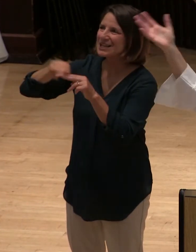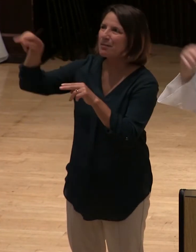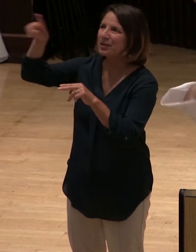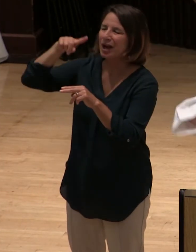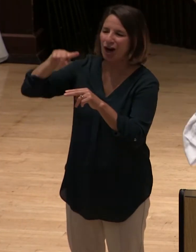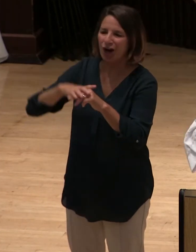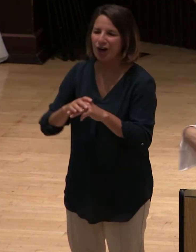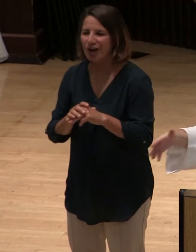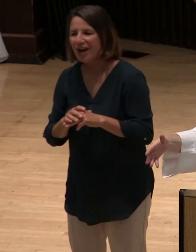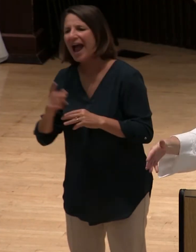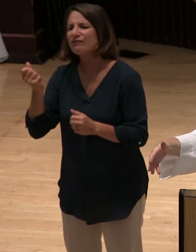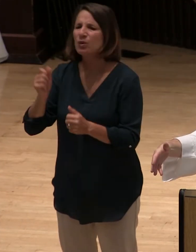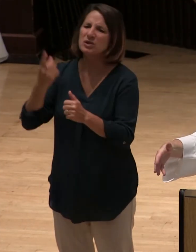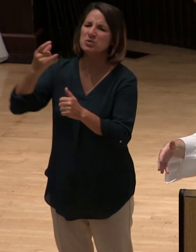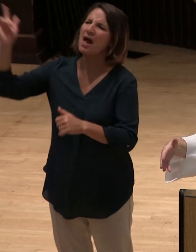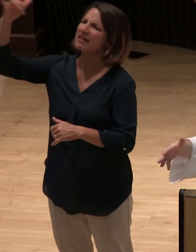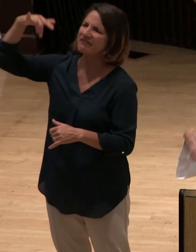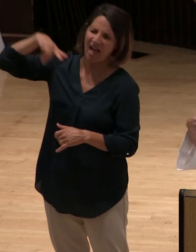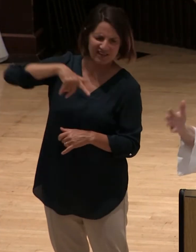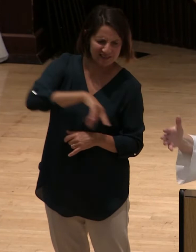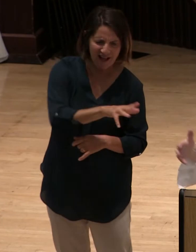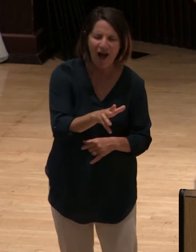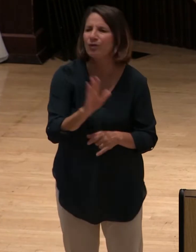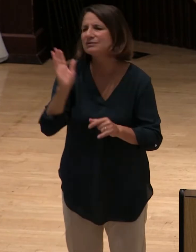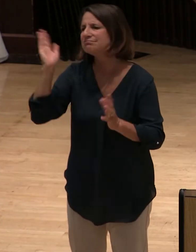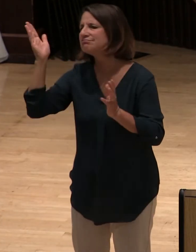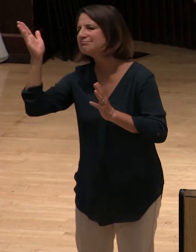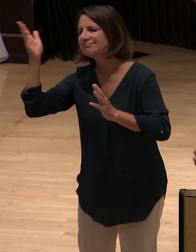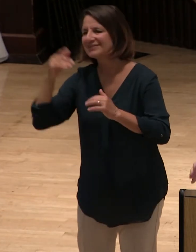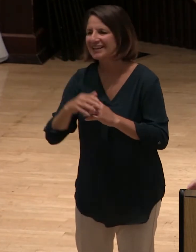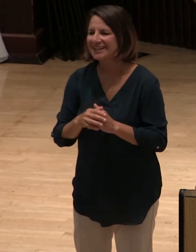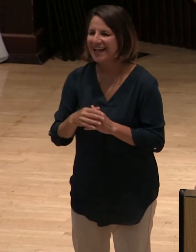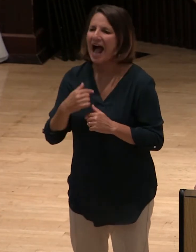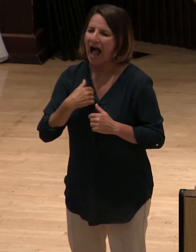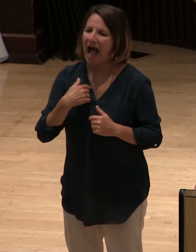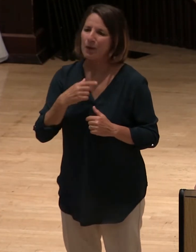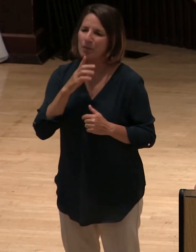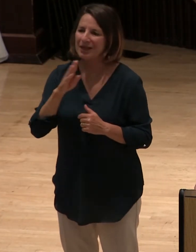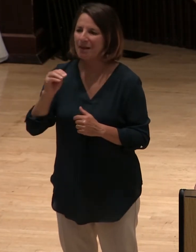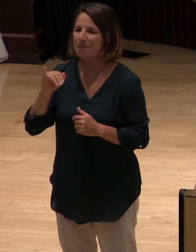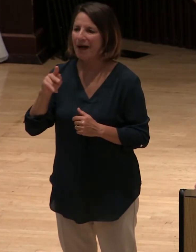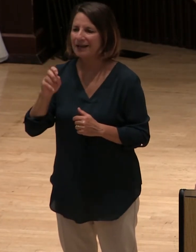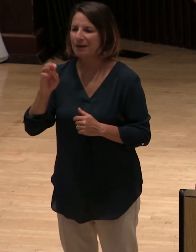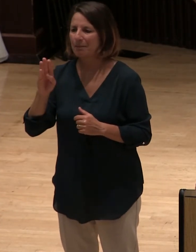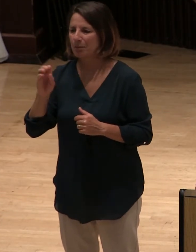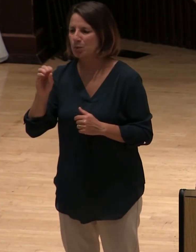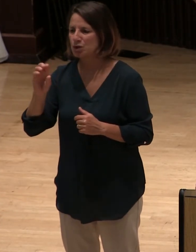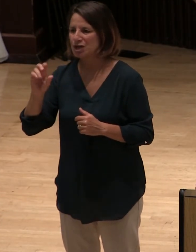once in a while, he flies down and gives a homily, so it'll be the Mike Boucher model.